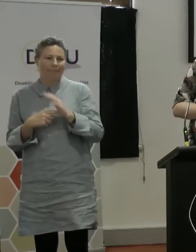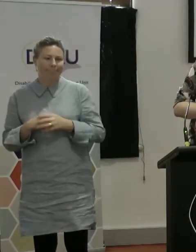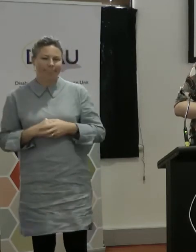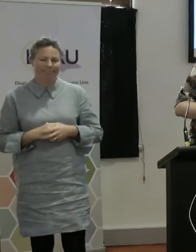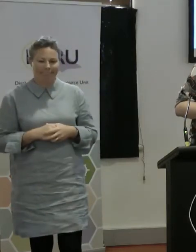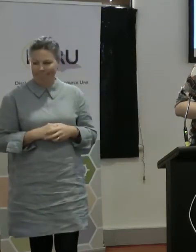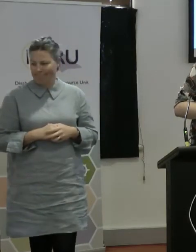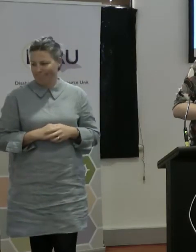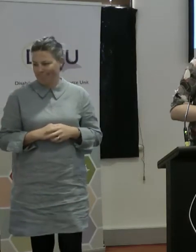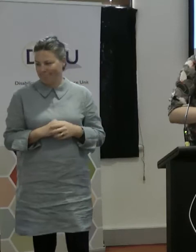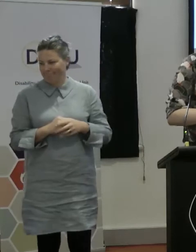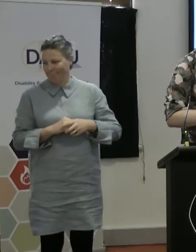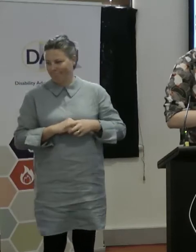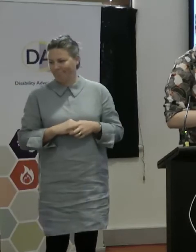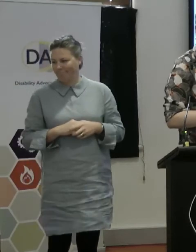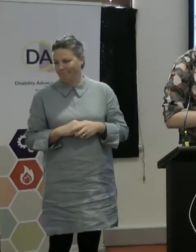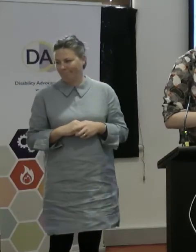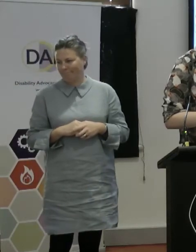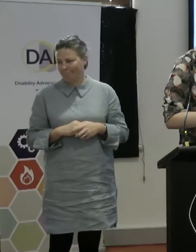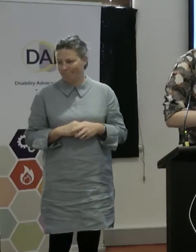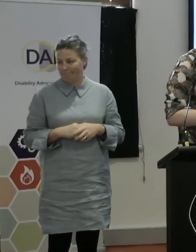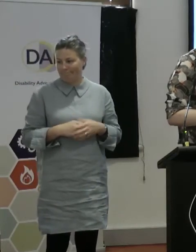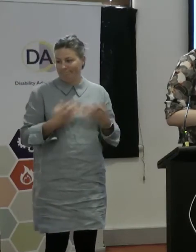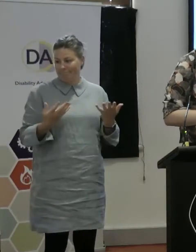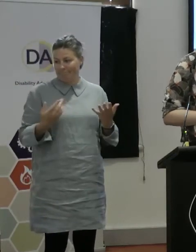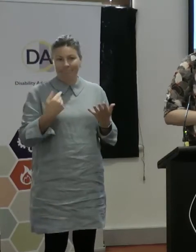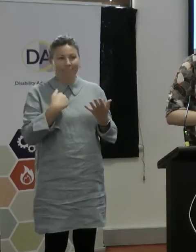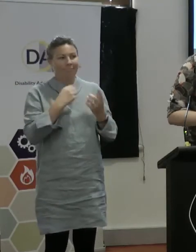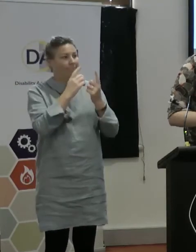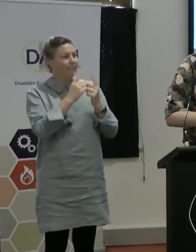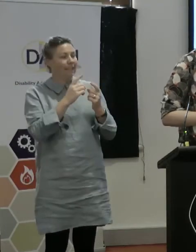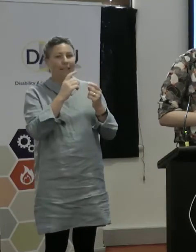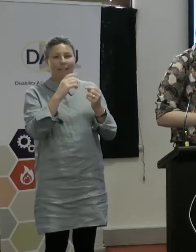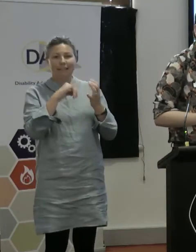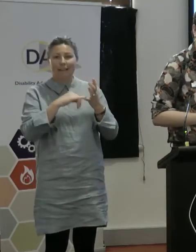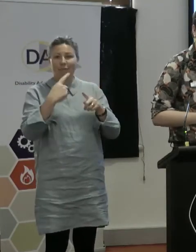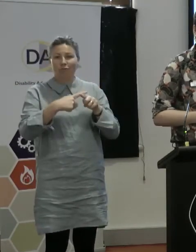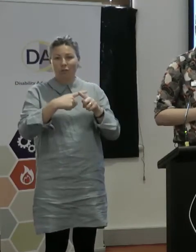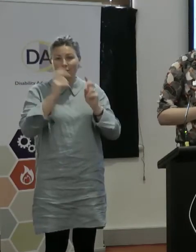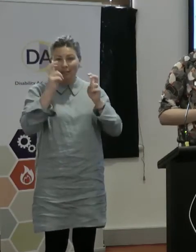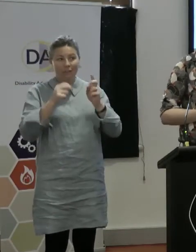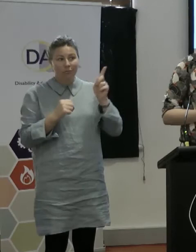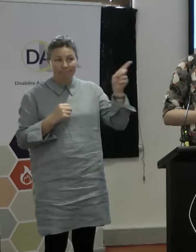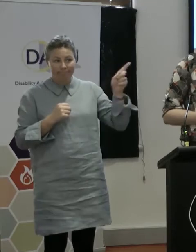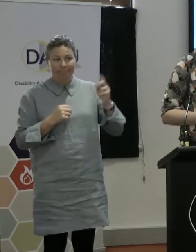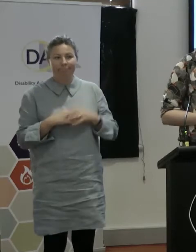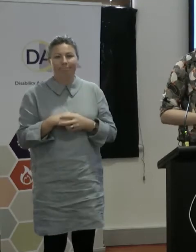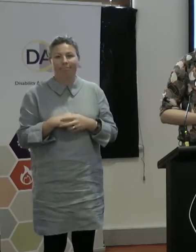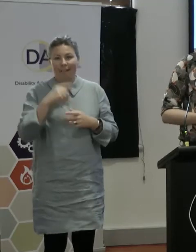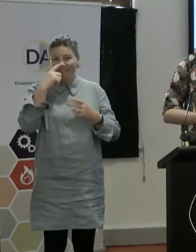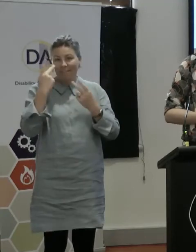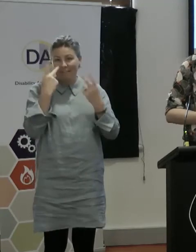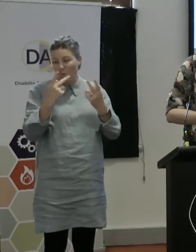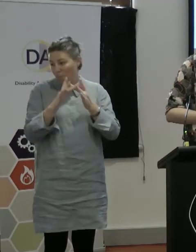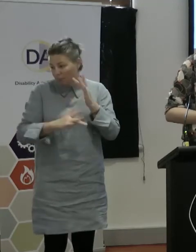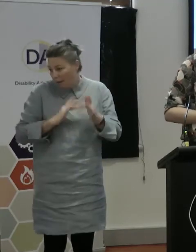slides, except that's where we are. We're right down near Spencer Street Station. You can visit our website,